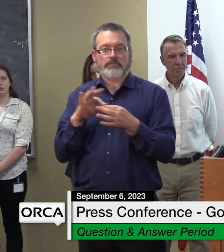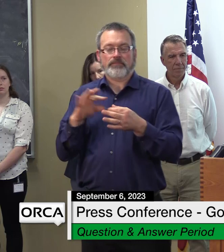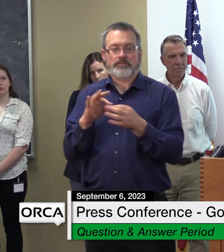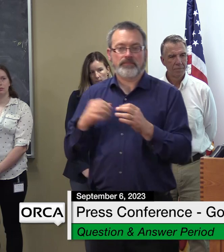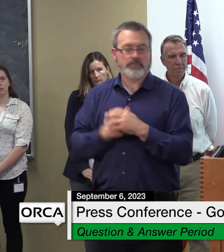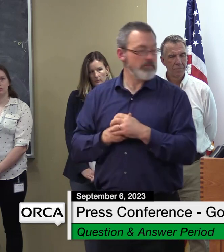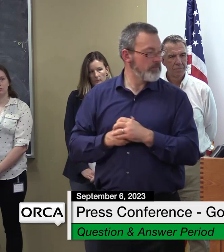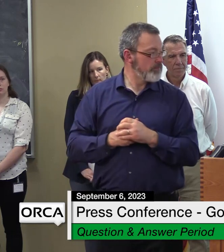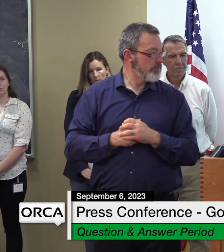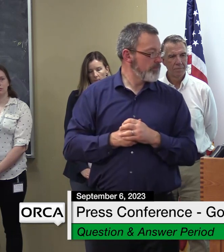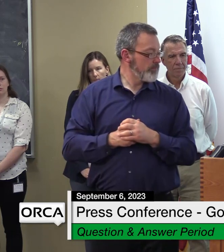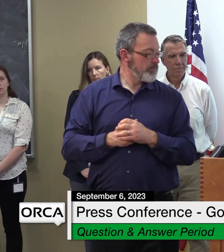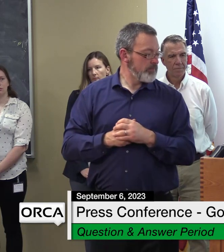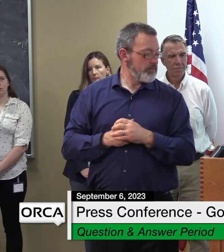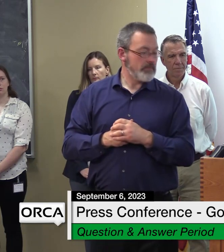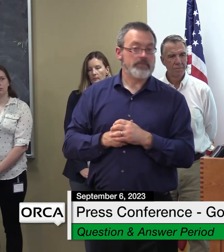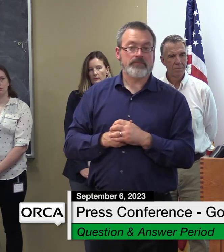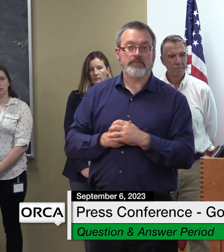So